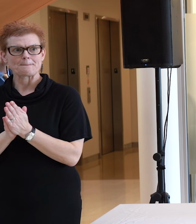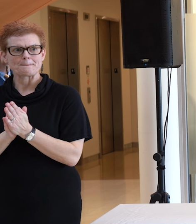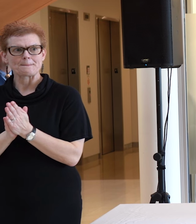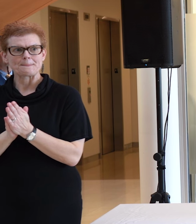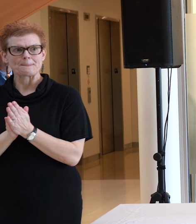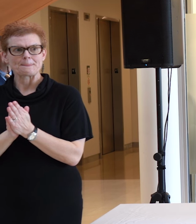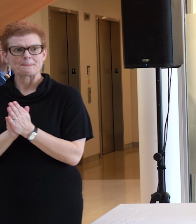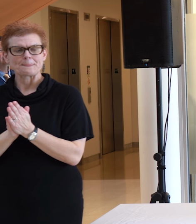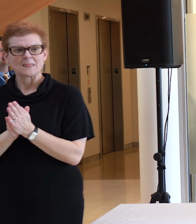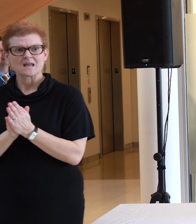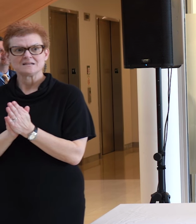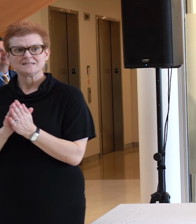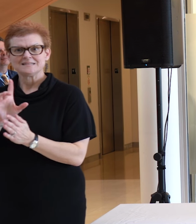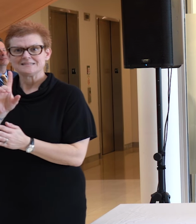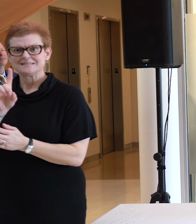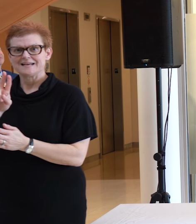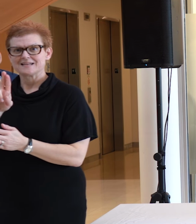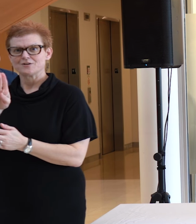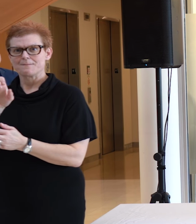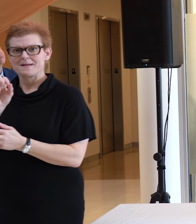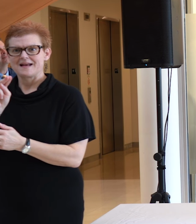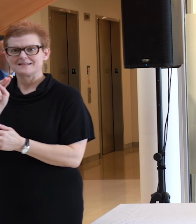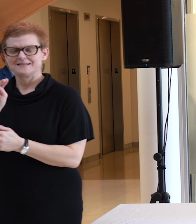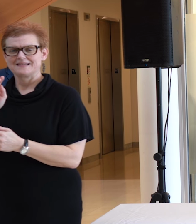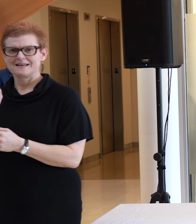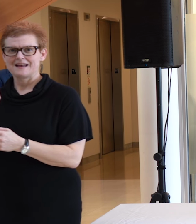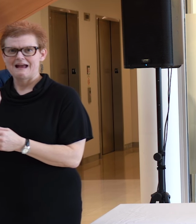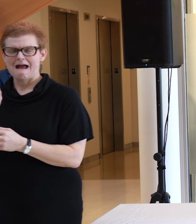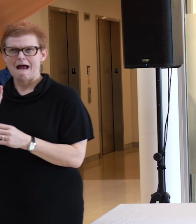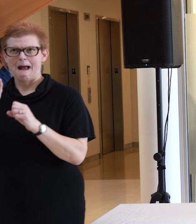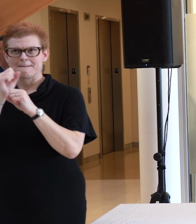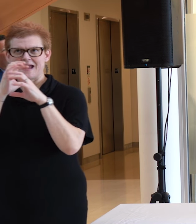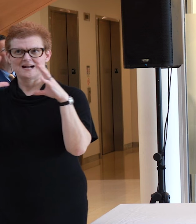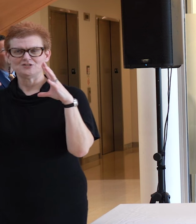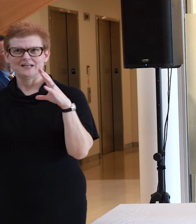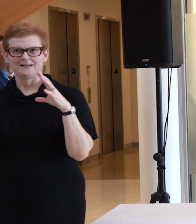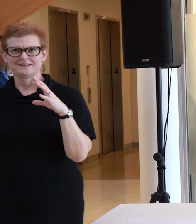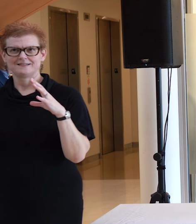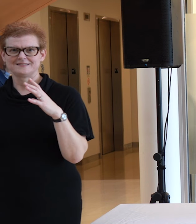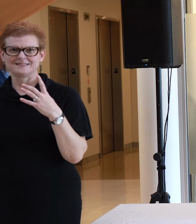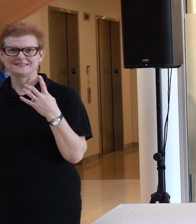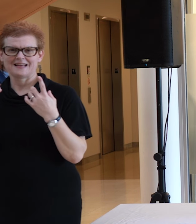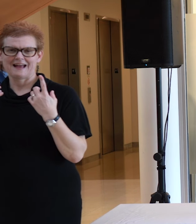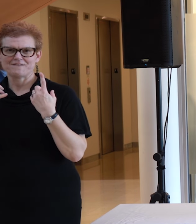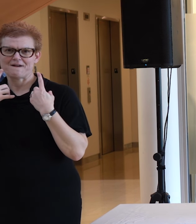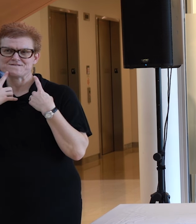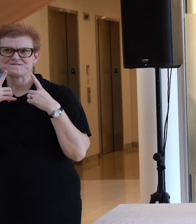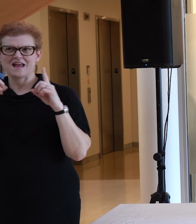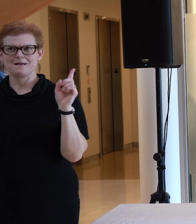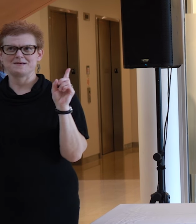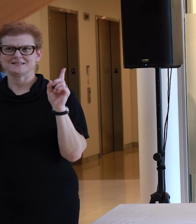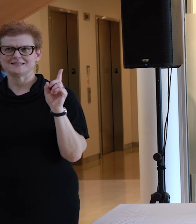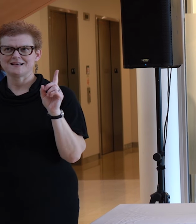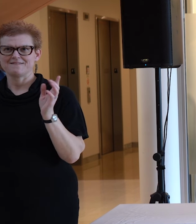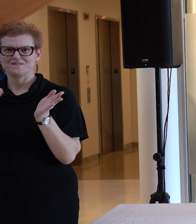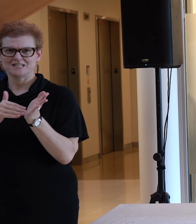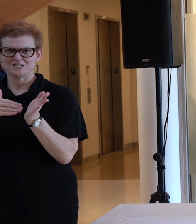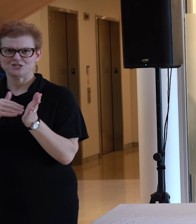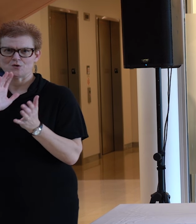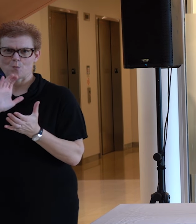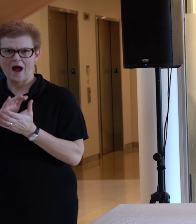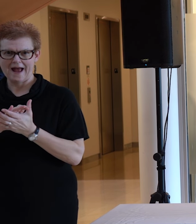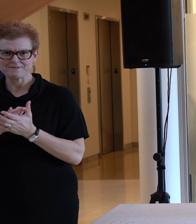And I imagine Dr. Banton had the same advantage that I have. I have a famous physician wife that makes people